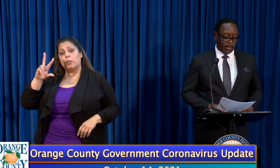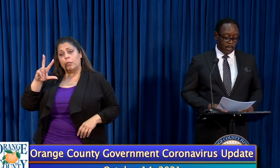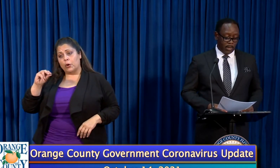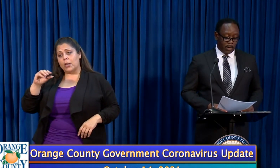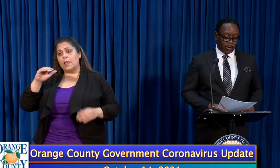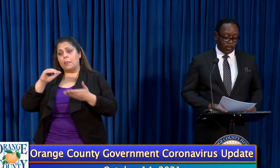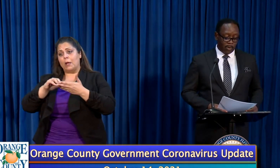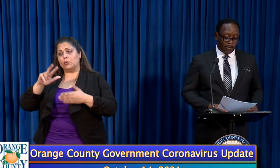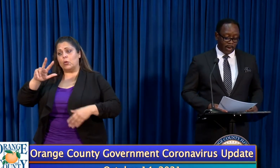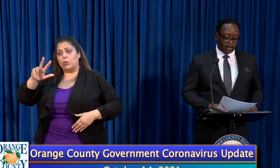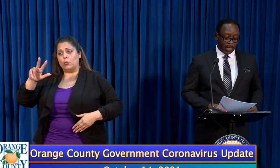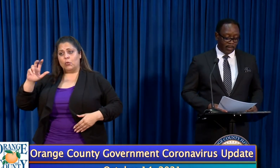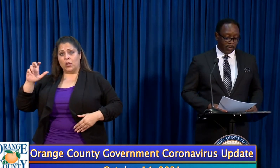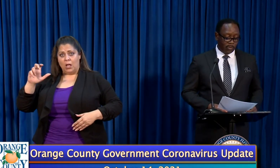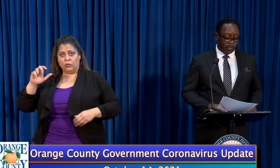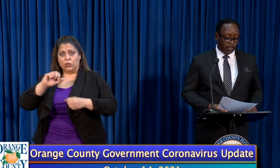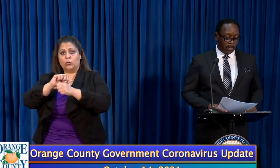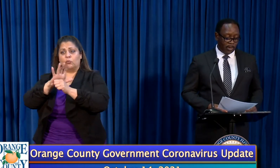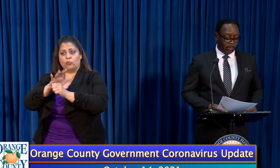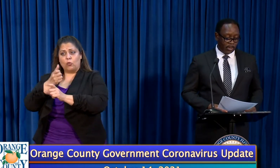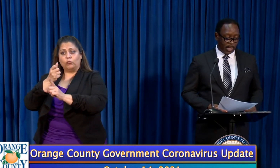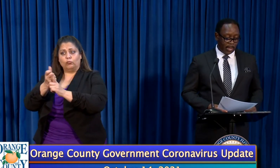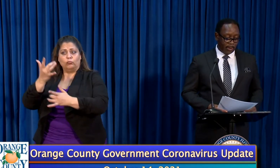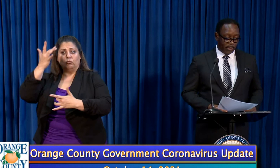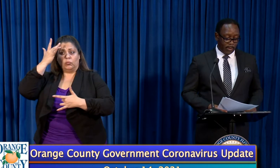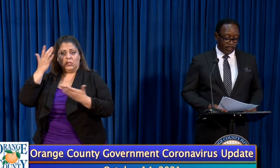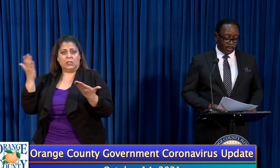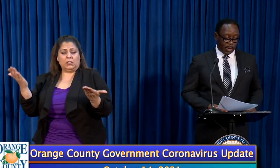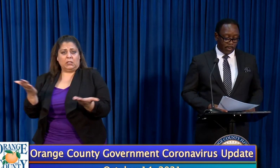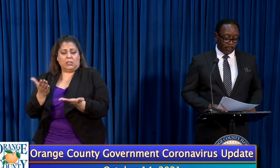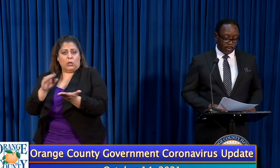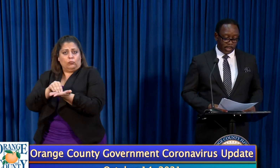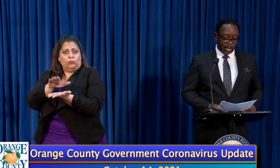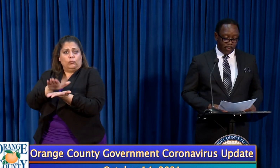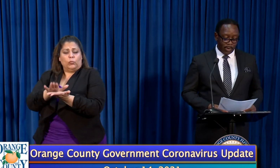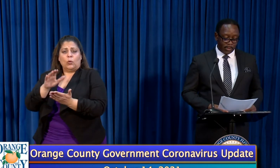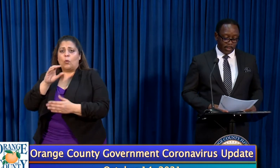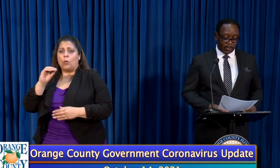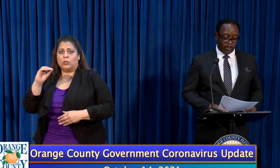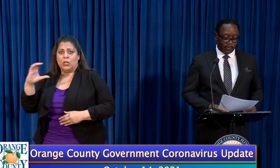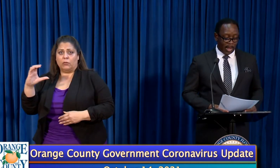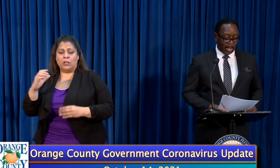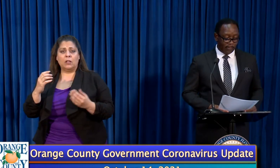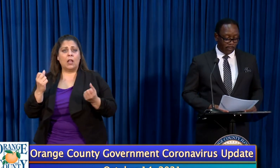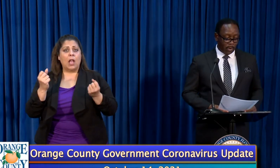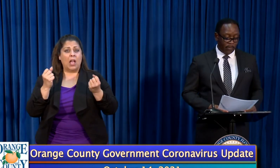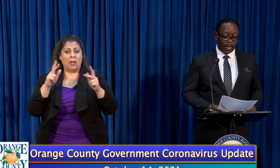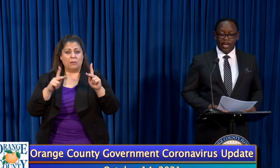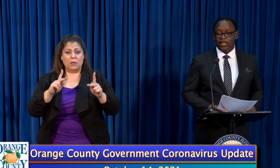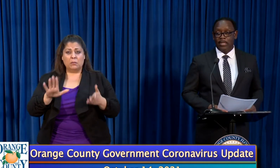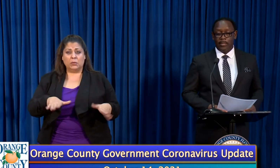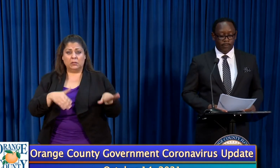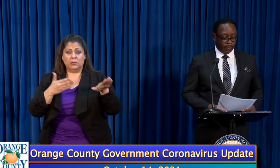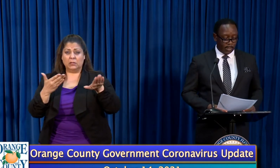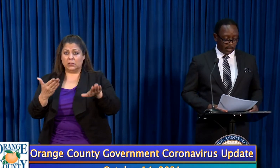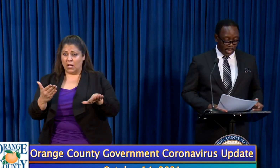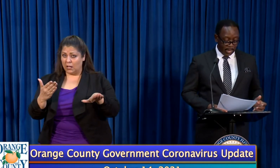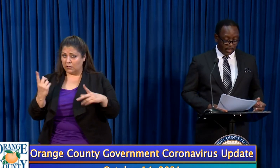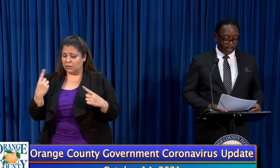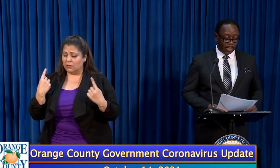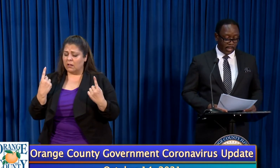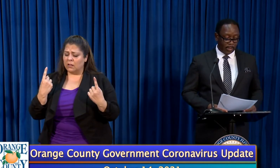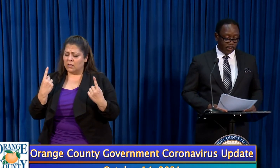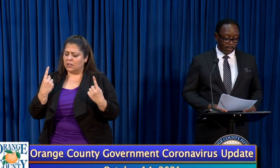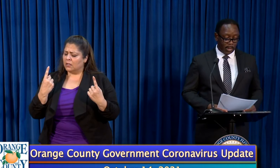230,300 coronavirus cases reported in Orange County. The number of Orange County residents who have died from COVID-19,